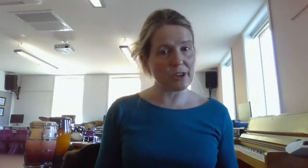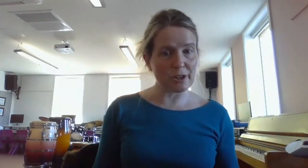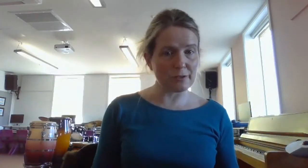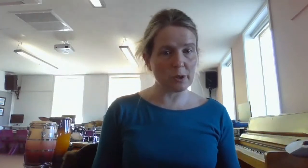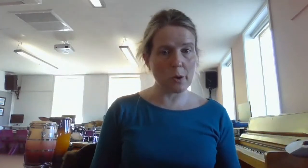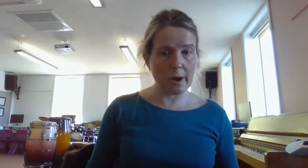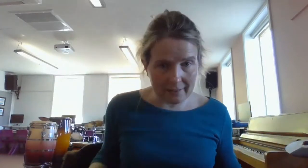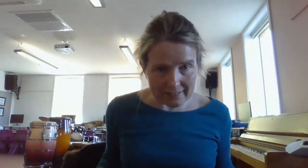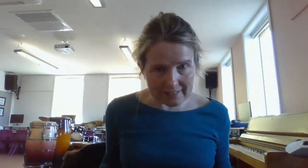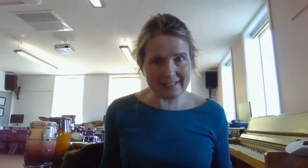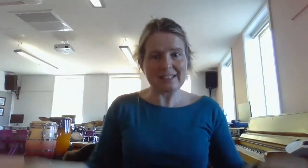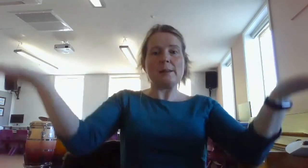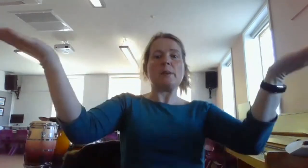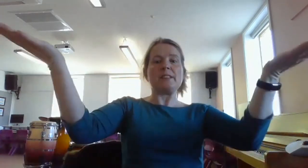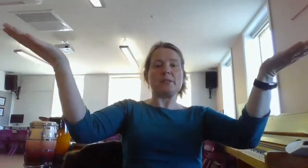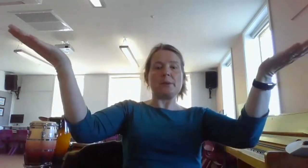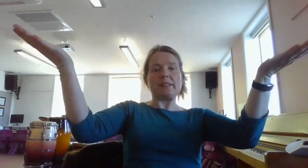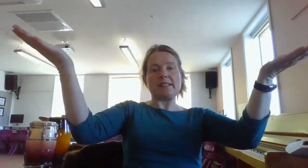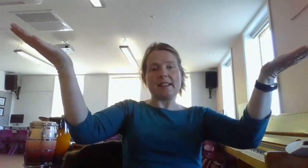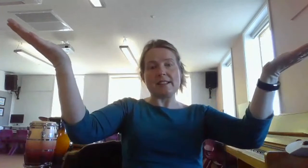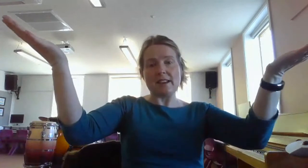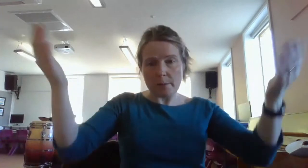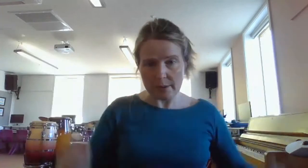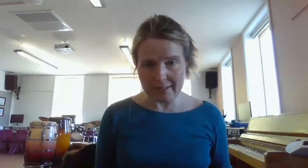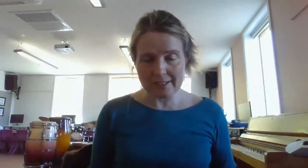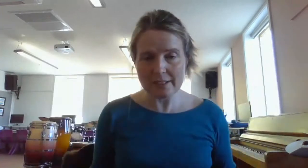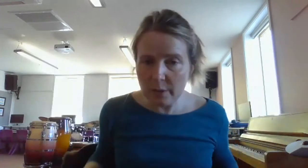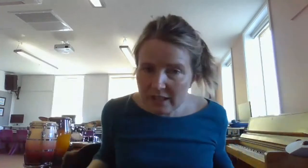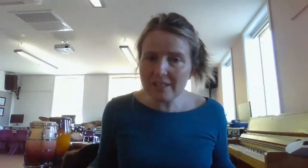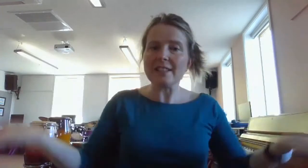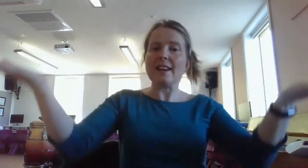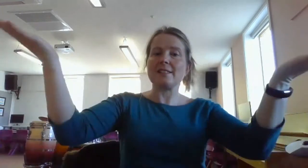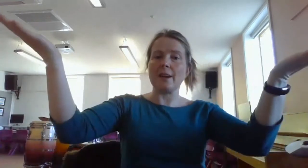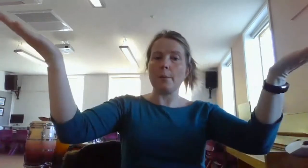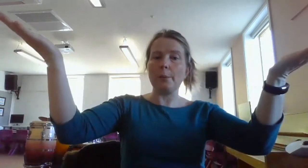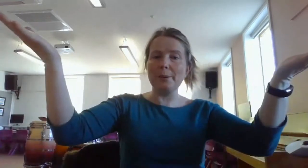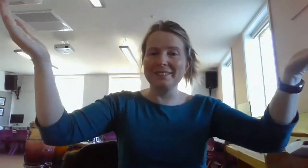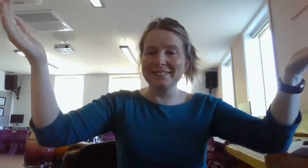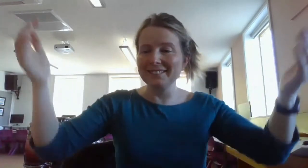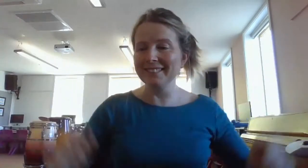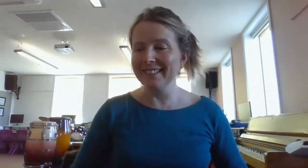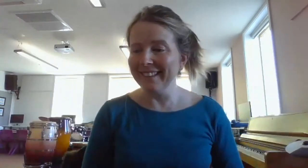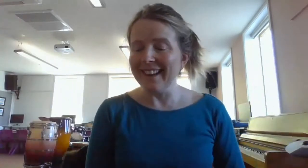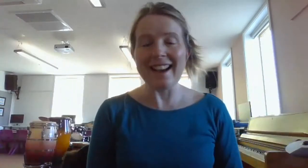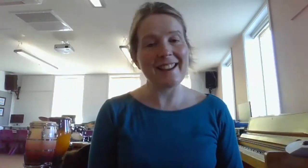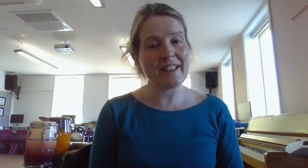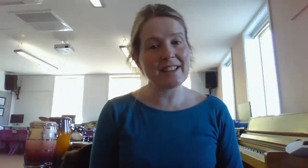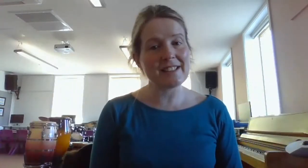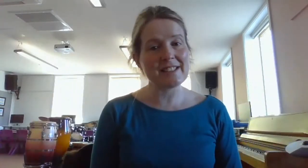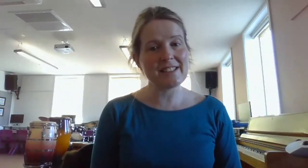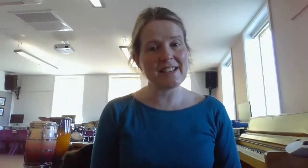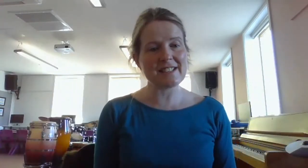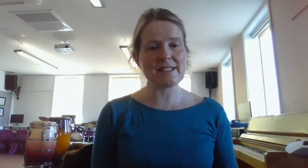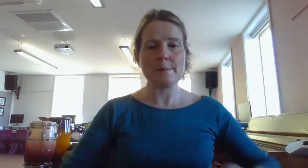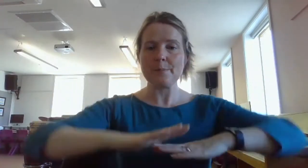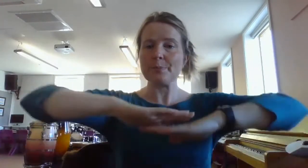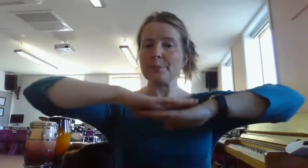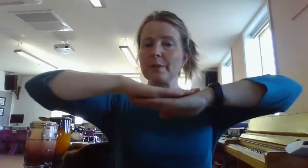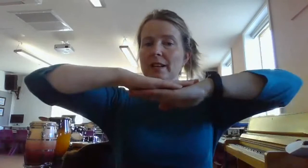charge of a choir. Come on, everyone, get up. So to get up. And then to sit.